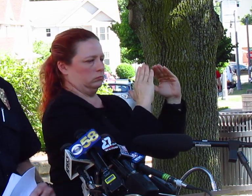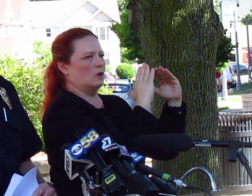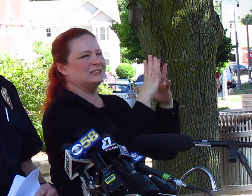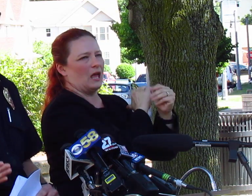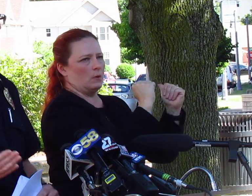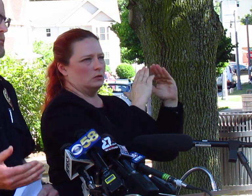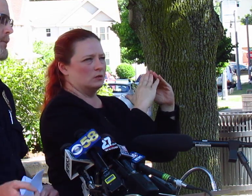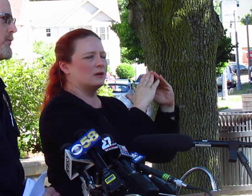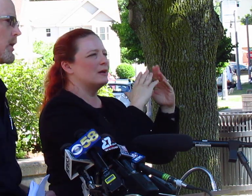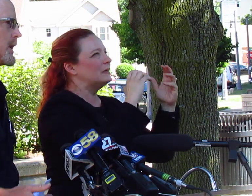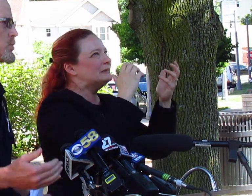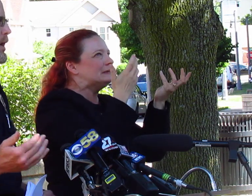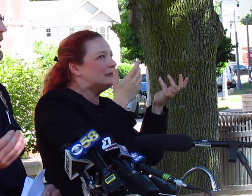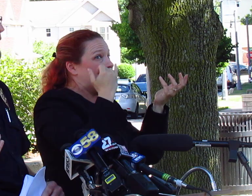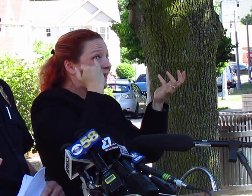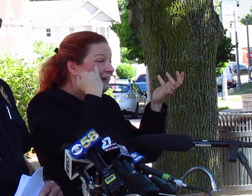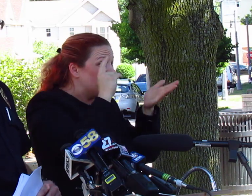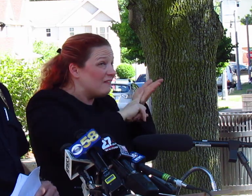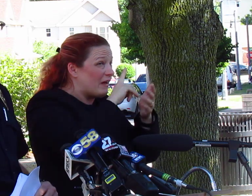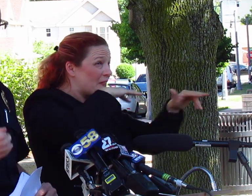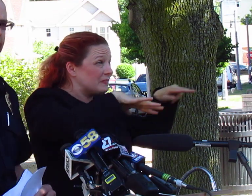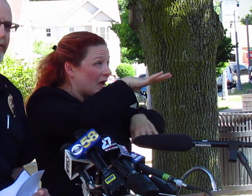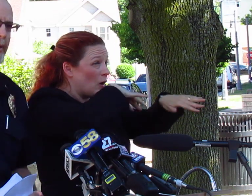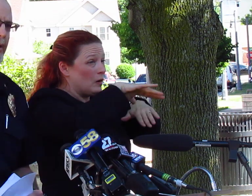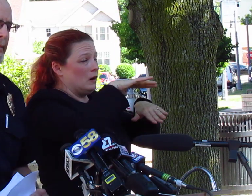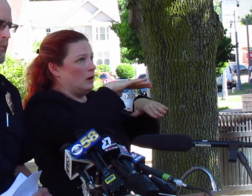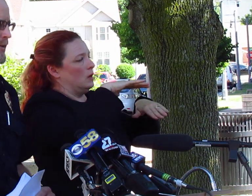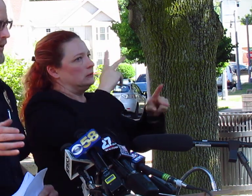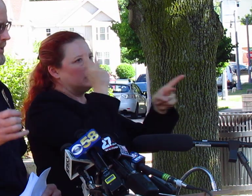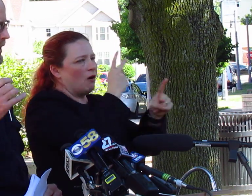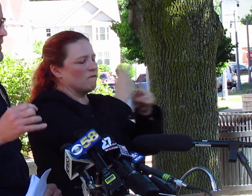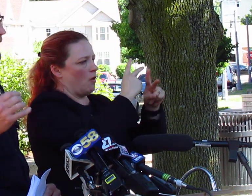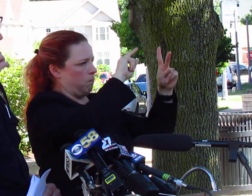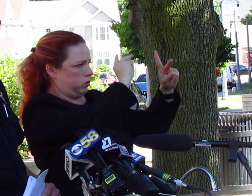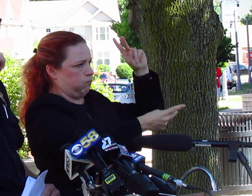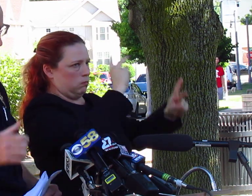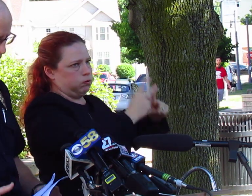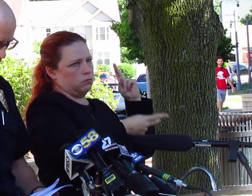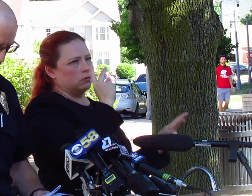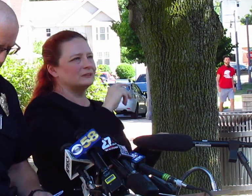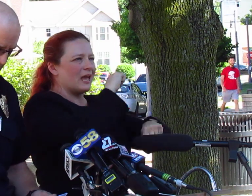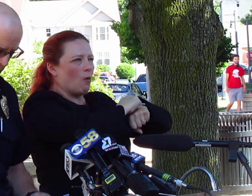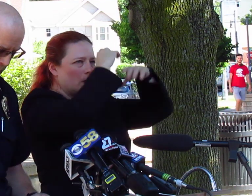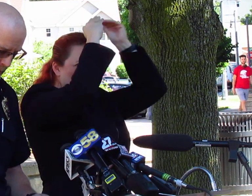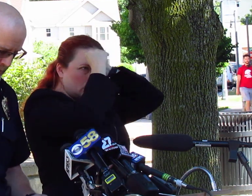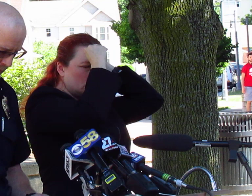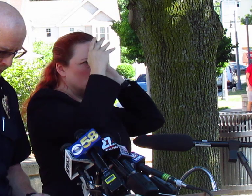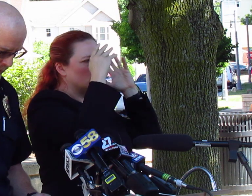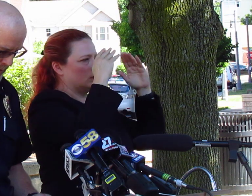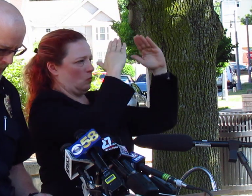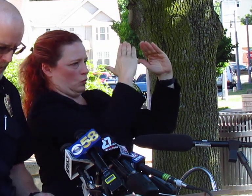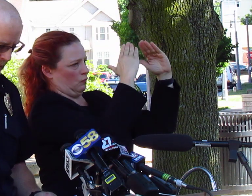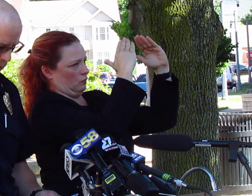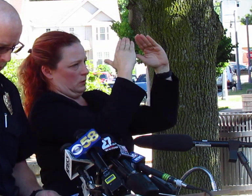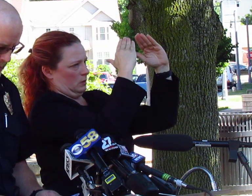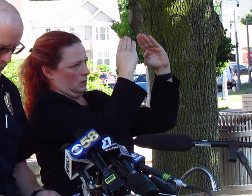danger of some loose materials maybe falling. That's why if those of you who have been filming or coming up to the fence site to see our investigators wearing hard helmets, it is for that